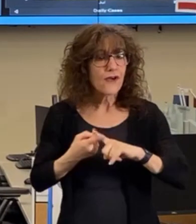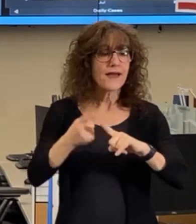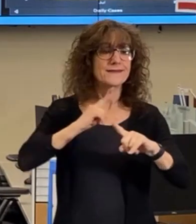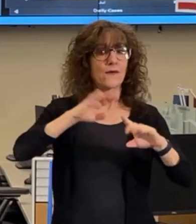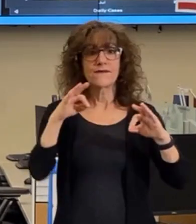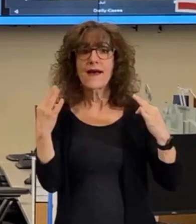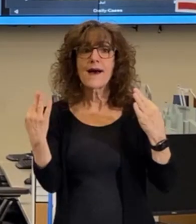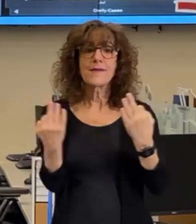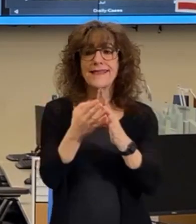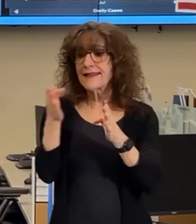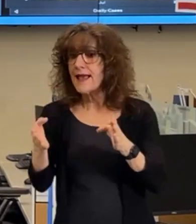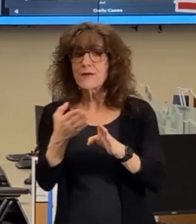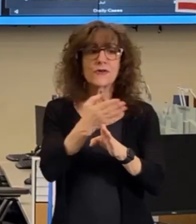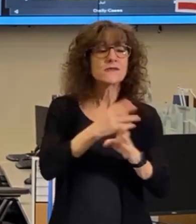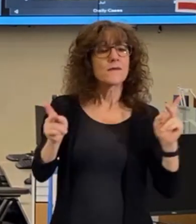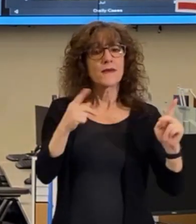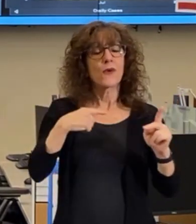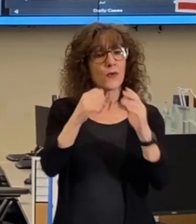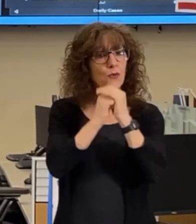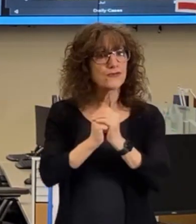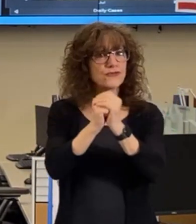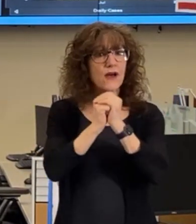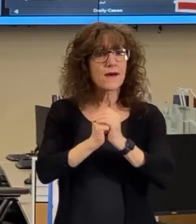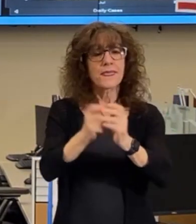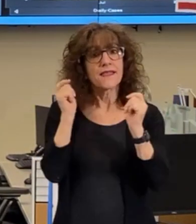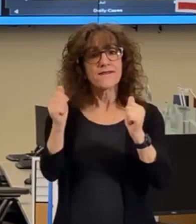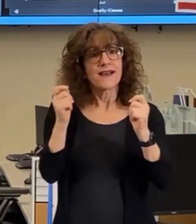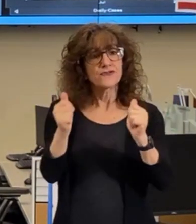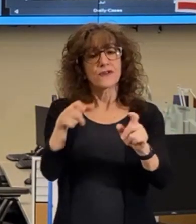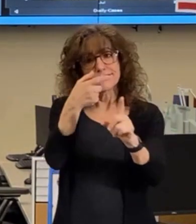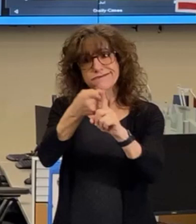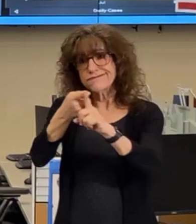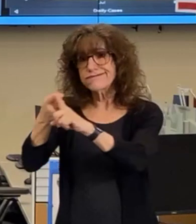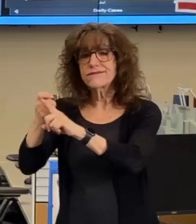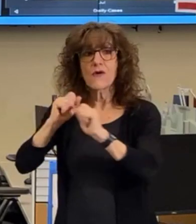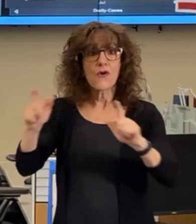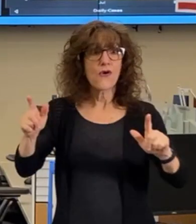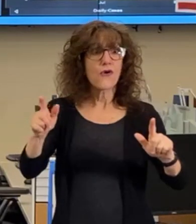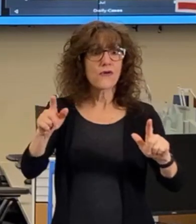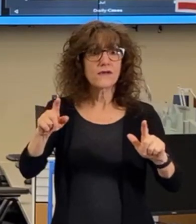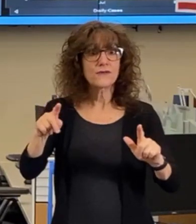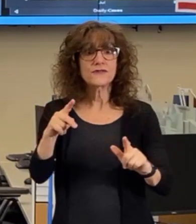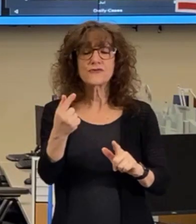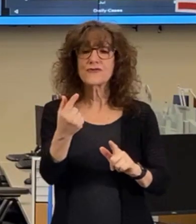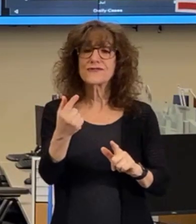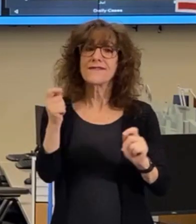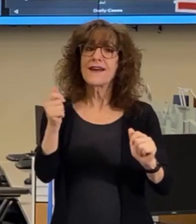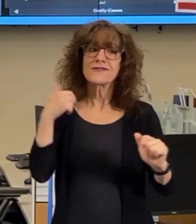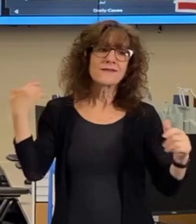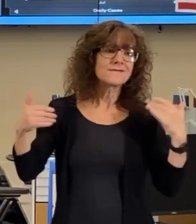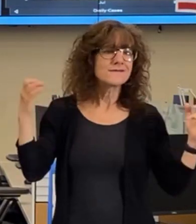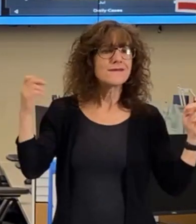family members, neighbors, and those with whom we worship. And the faster we can get Prince Georgians vaccinated, the faster we can return